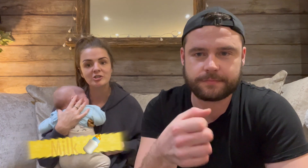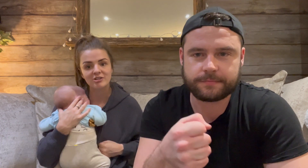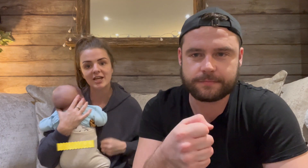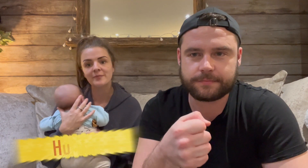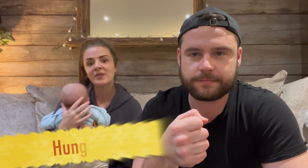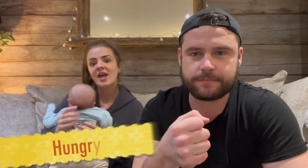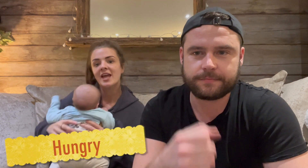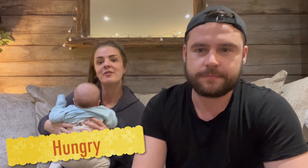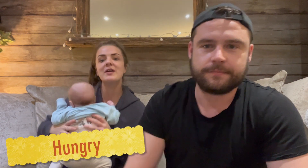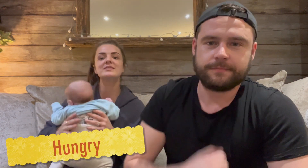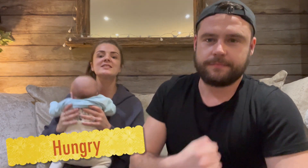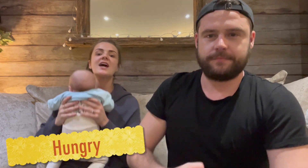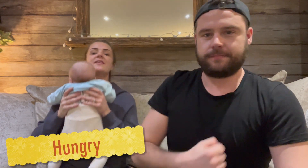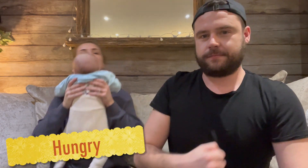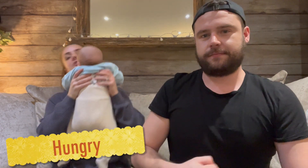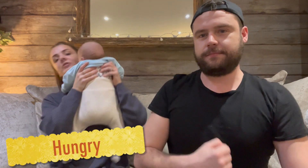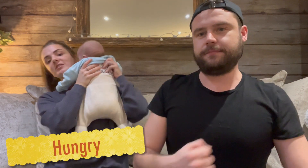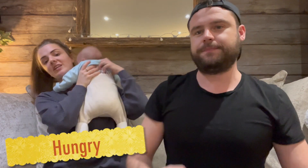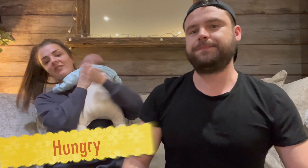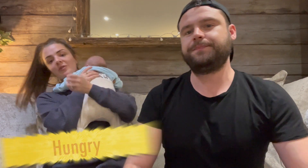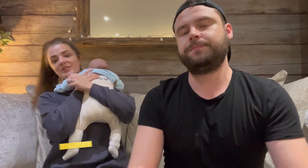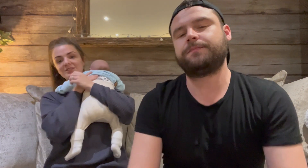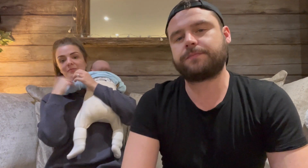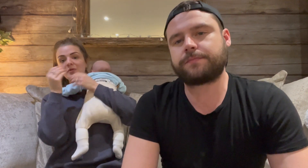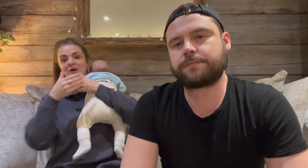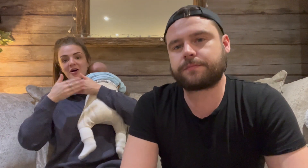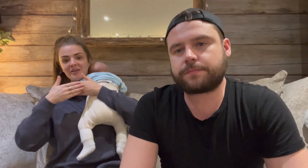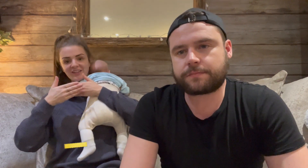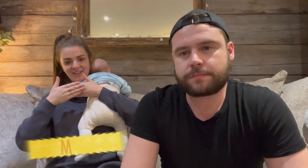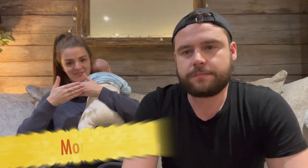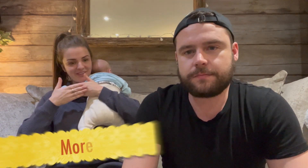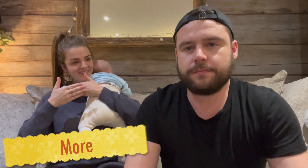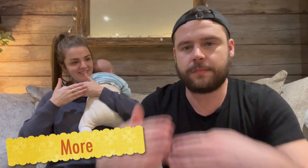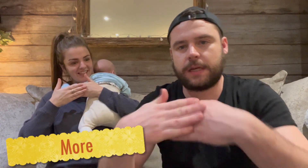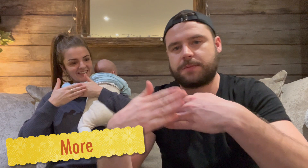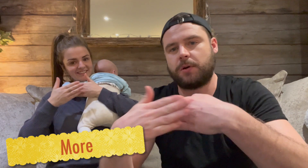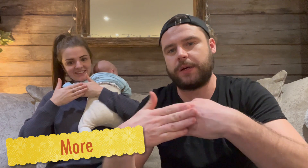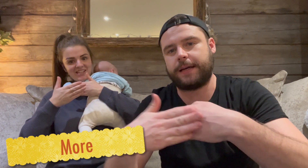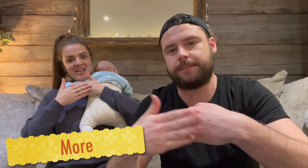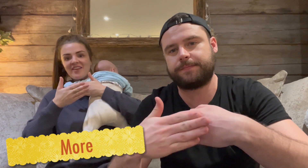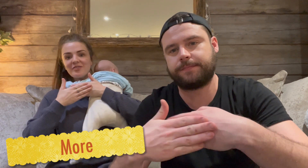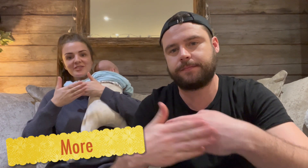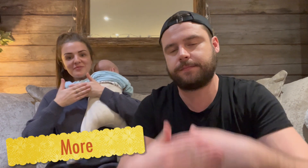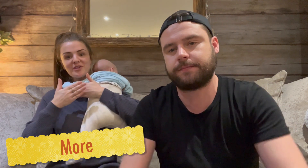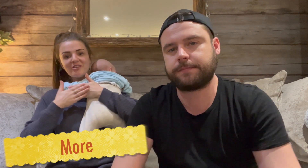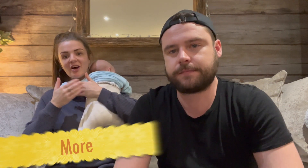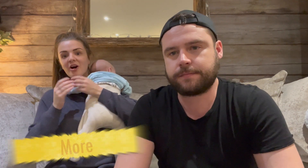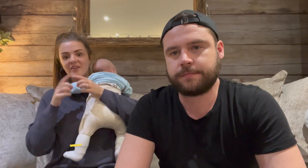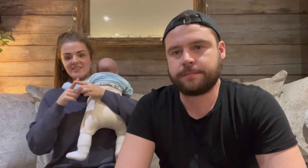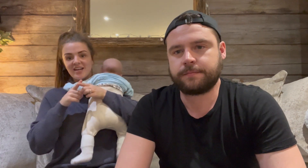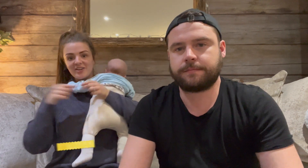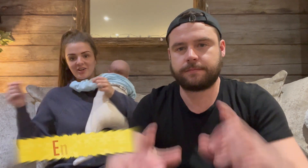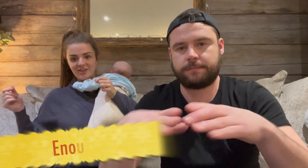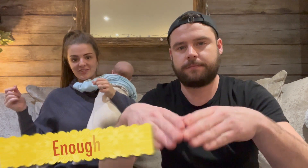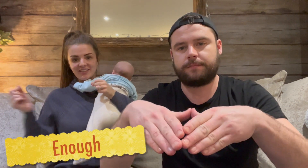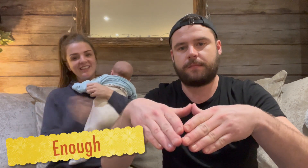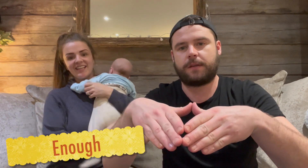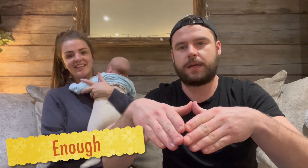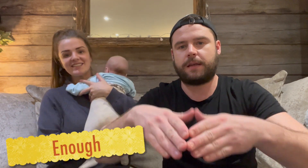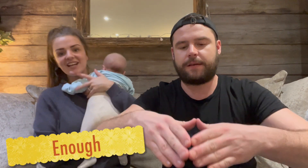hungry, he'll be able to sign that to us. If he wants some more, I think that was more, wasn't it? That's more, yeah. If he wants some more or if he's had enough, he can tell You have to do us.